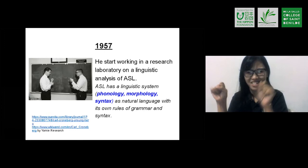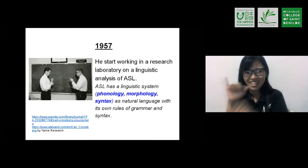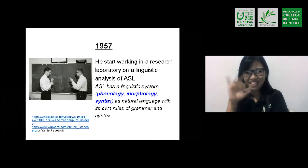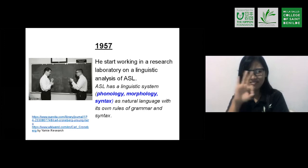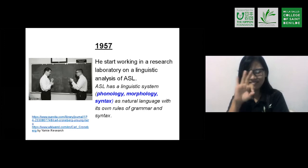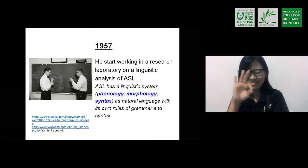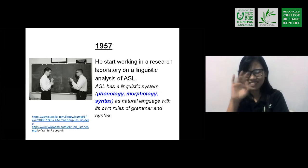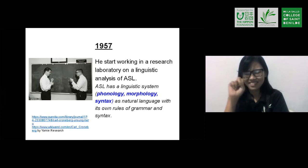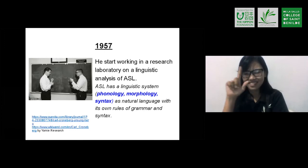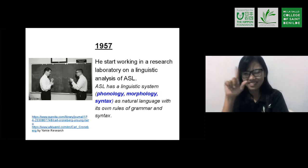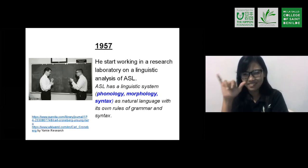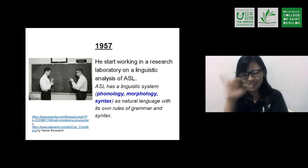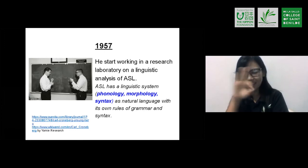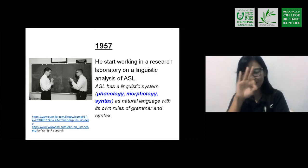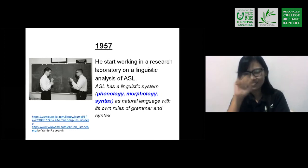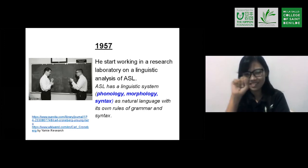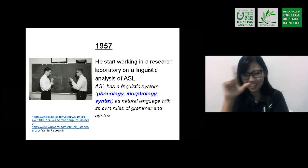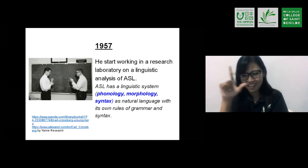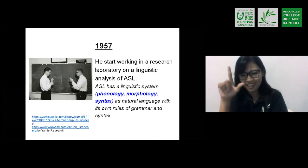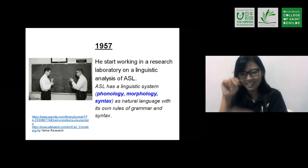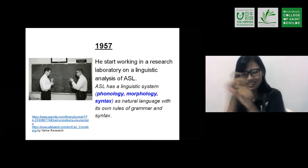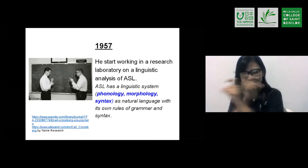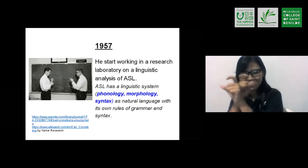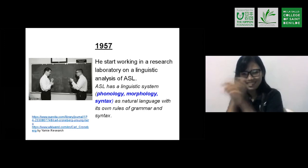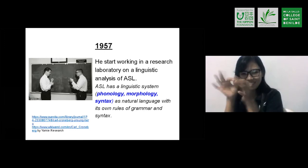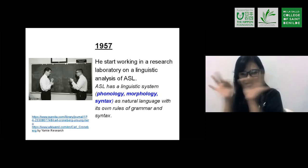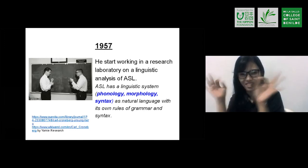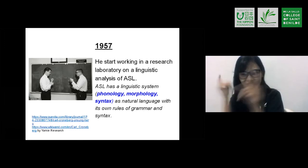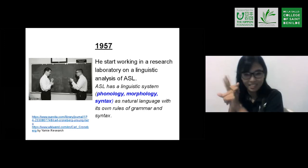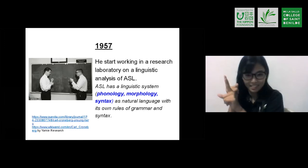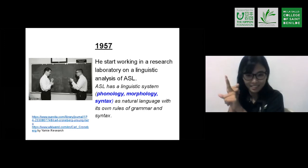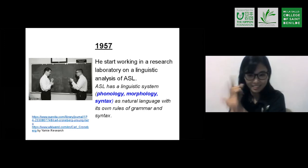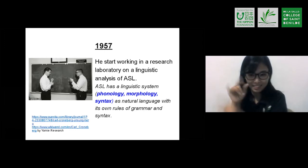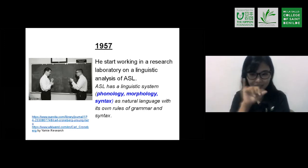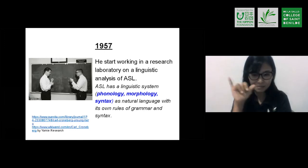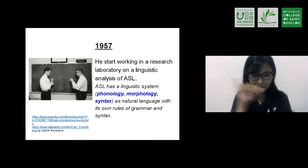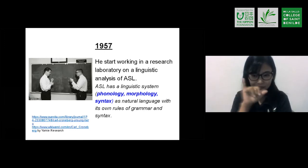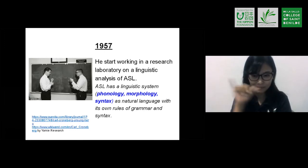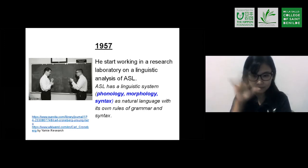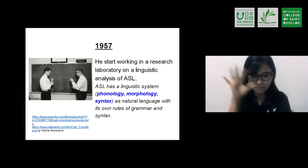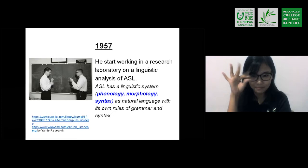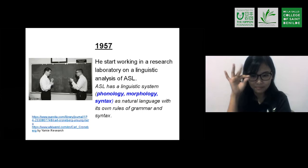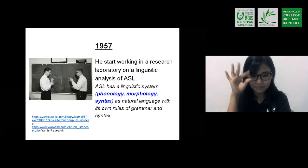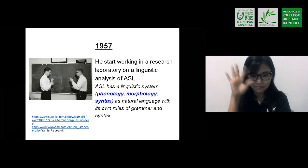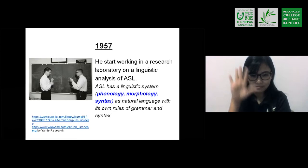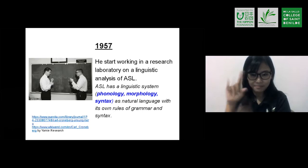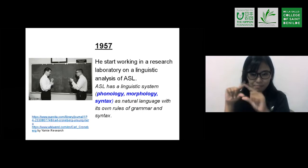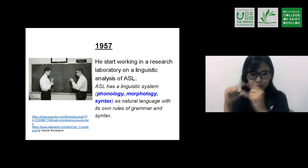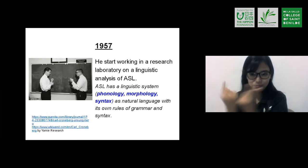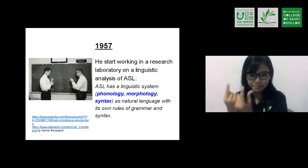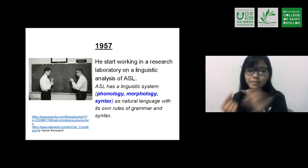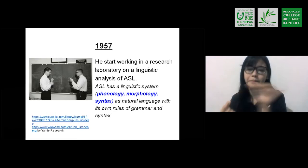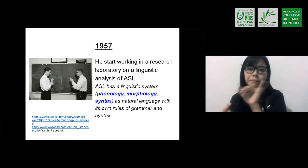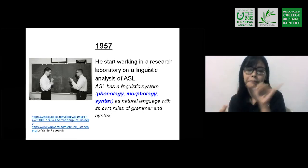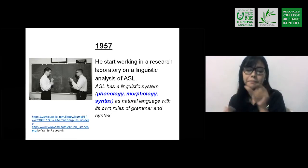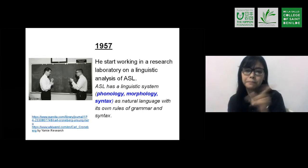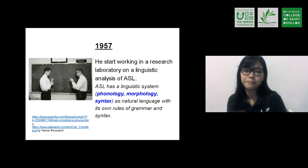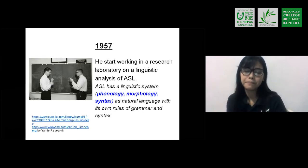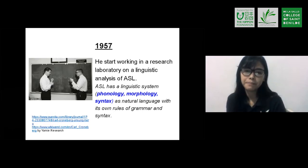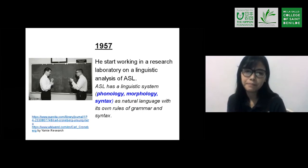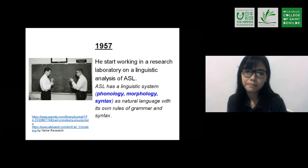and helped with the development of the system of phonology, morphology,